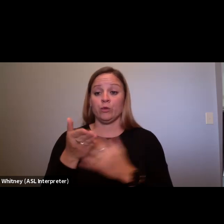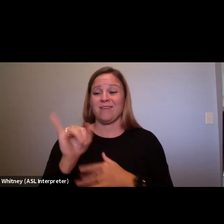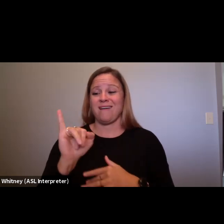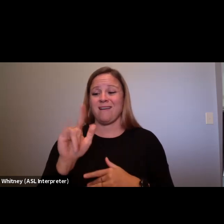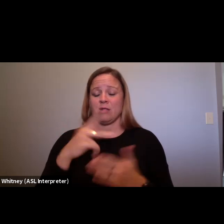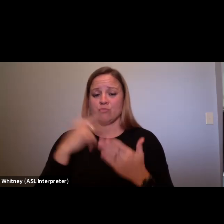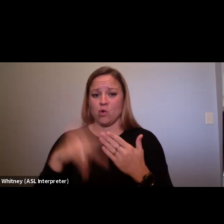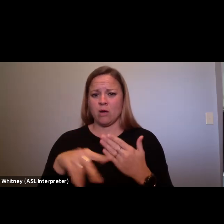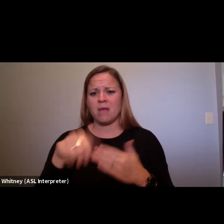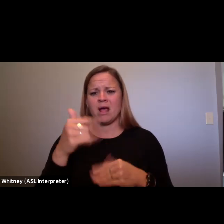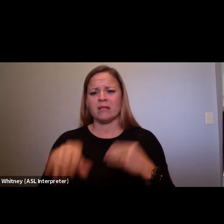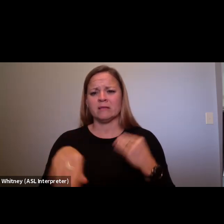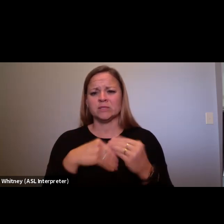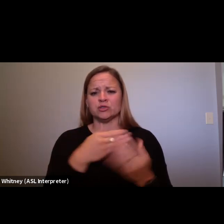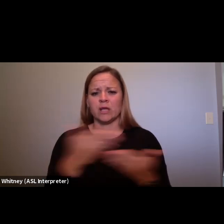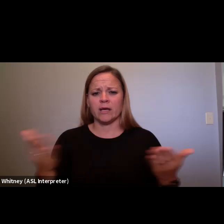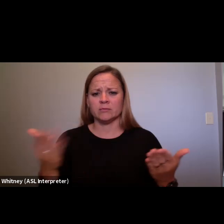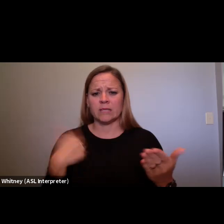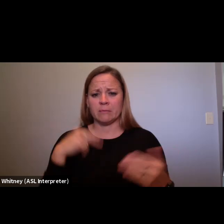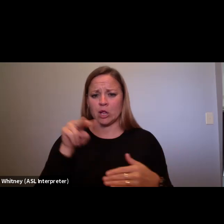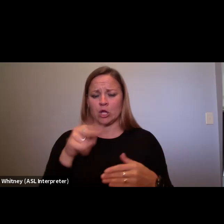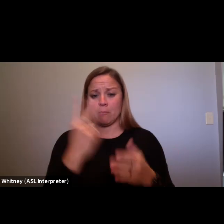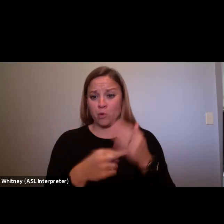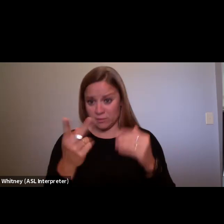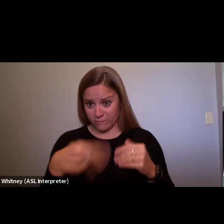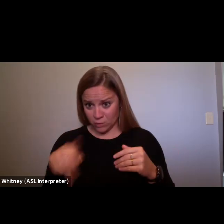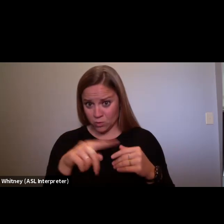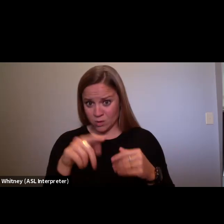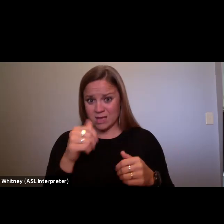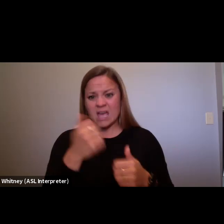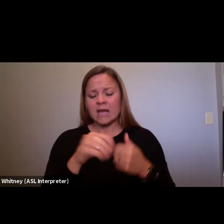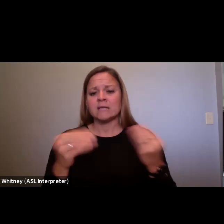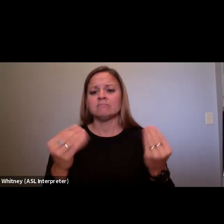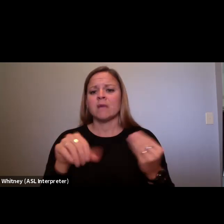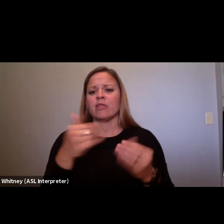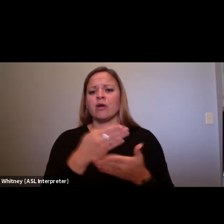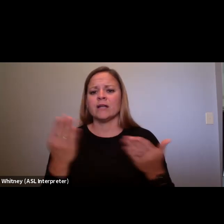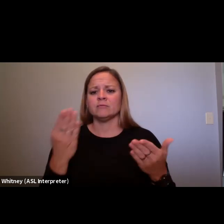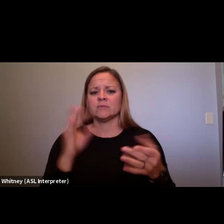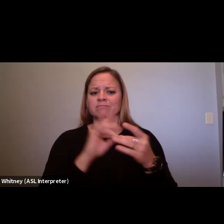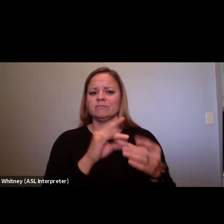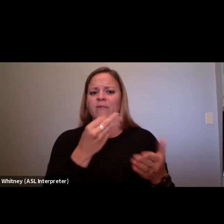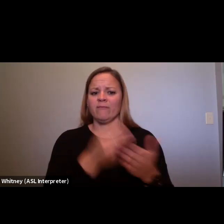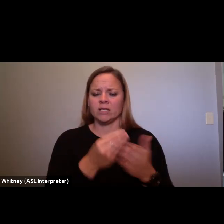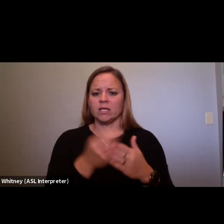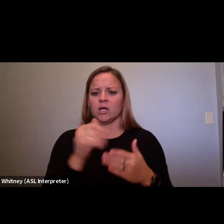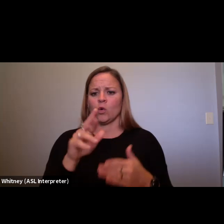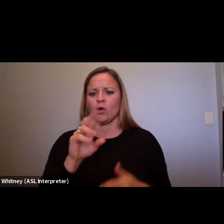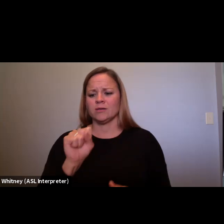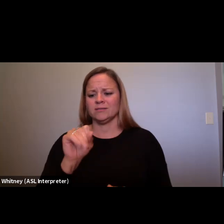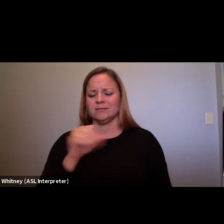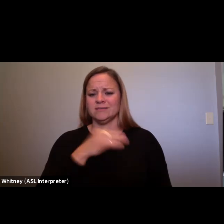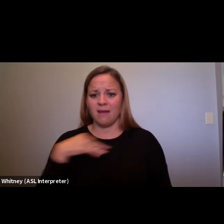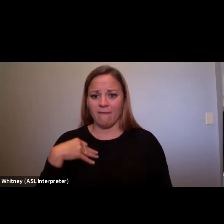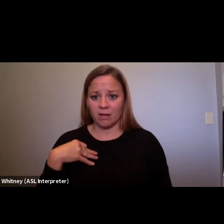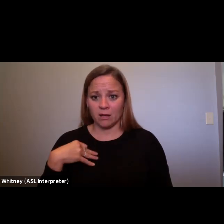additional items? I'm going to just look at both of you and ask any additional items around funding or staffing this work that you